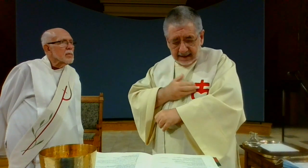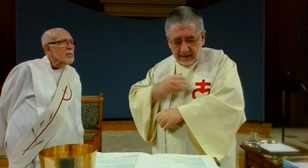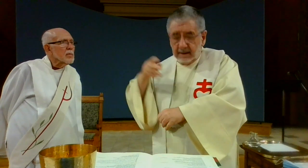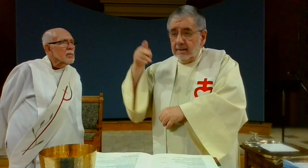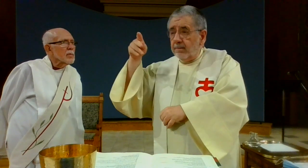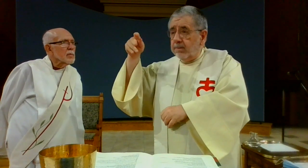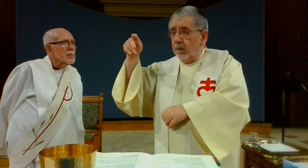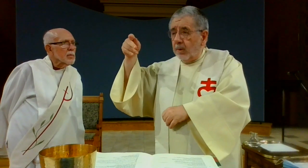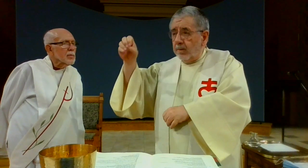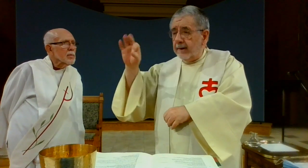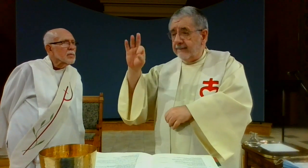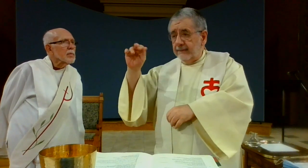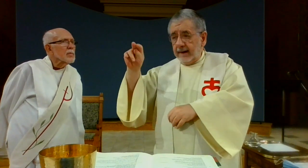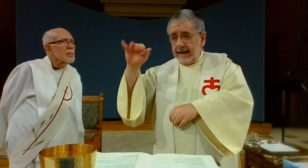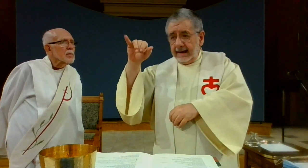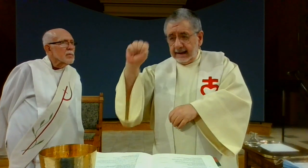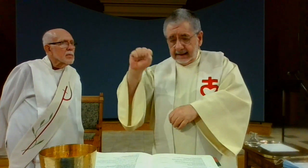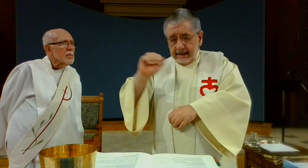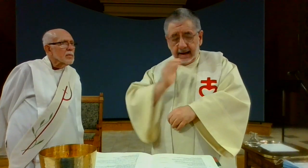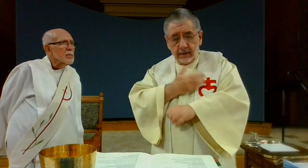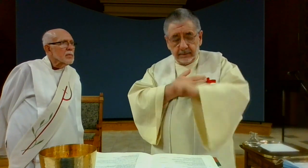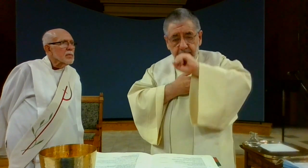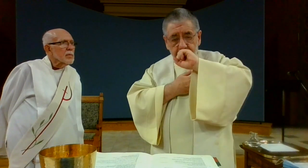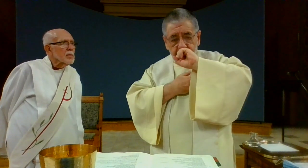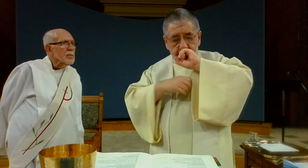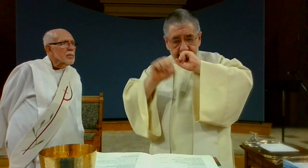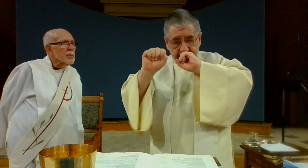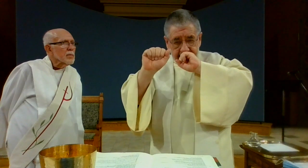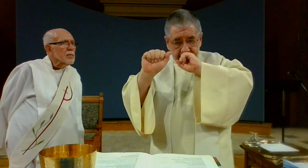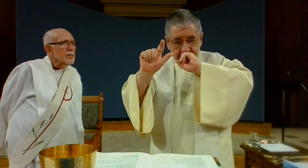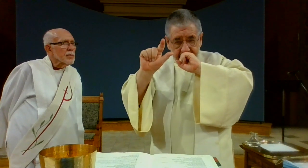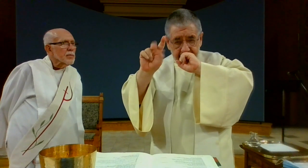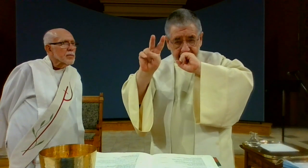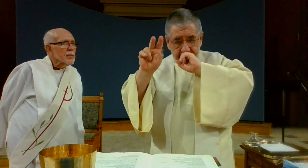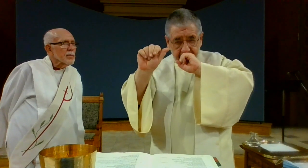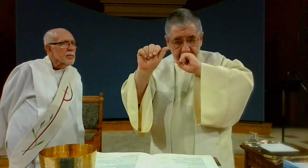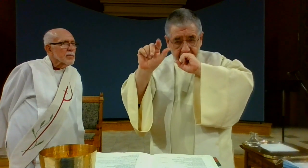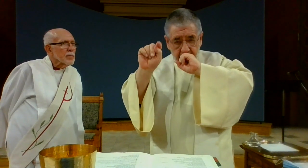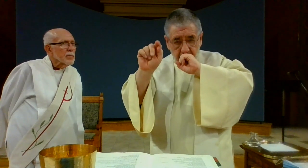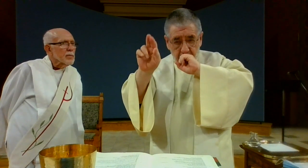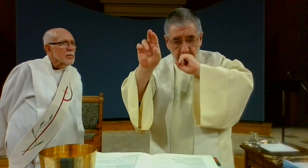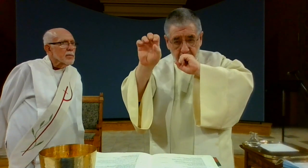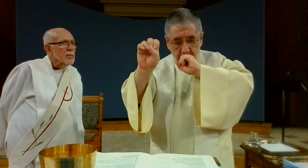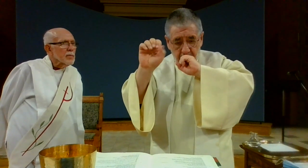together with francis our pope and salvatore our bishop